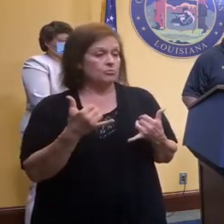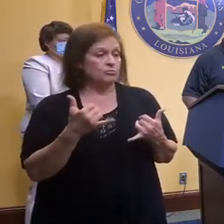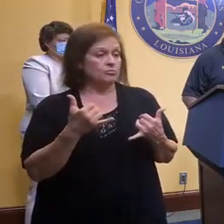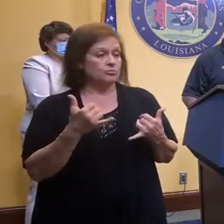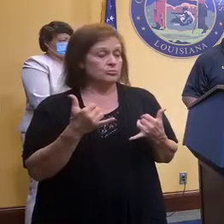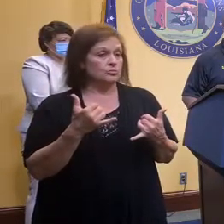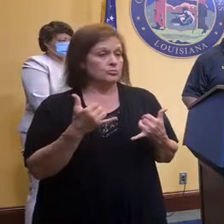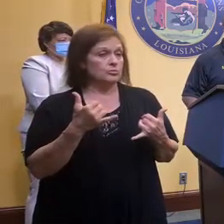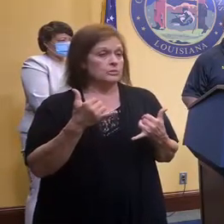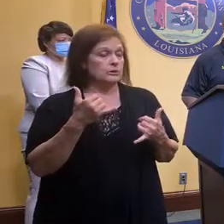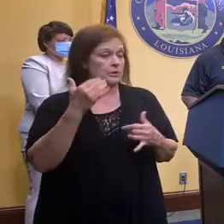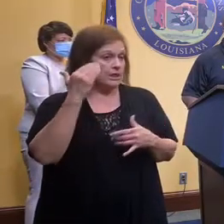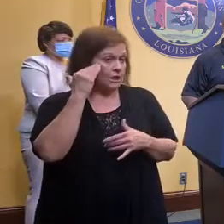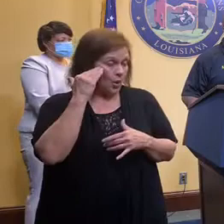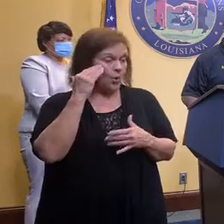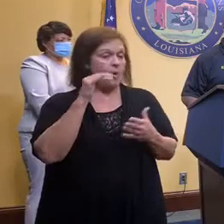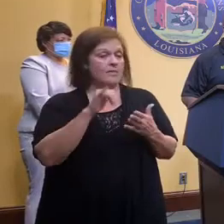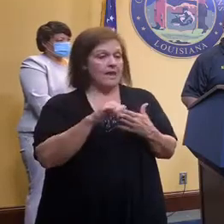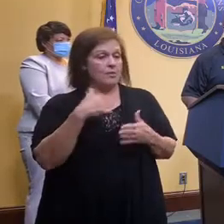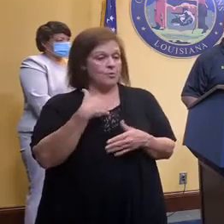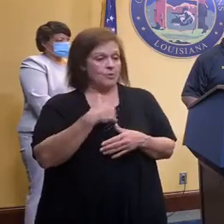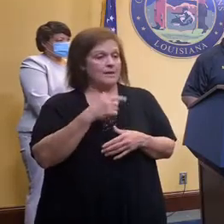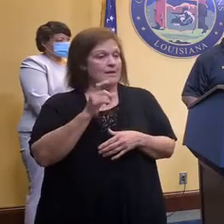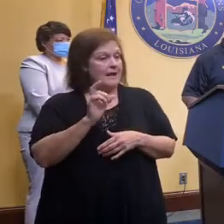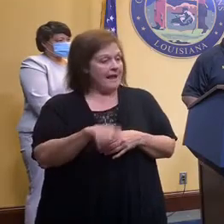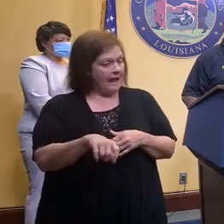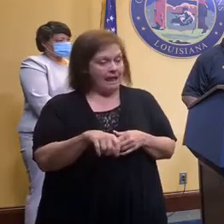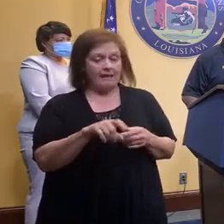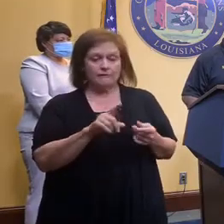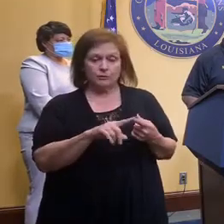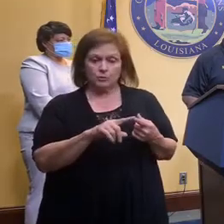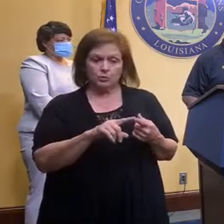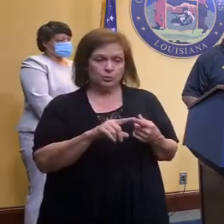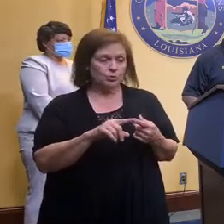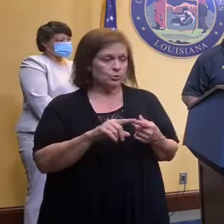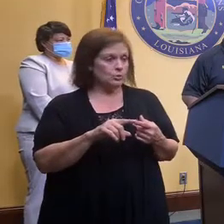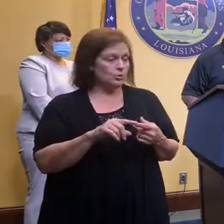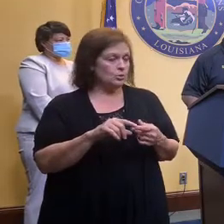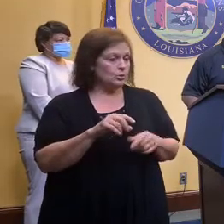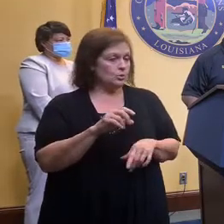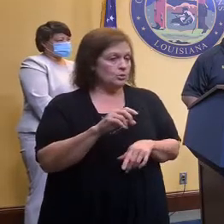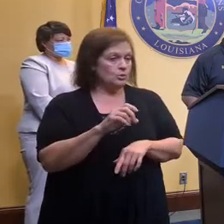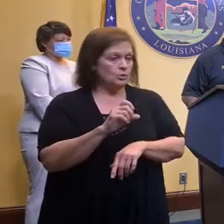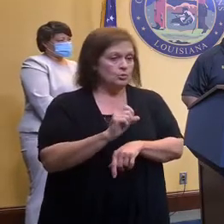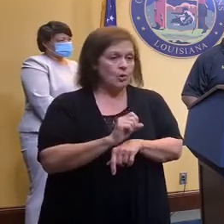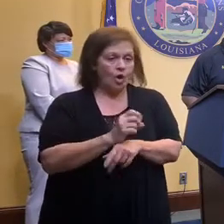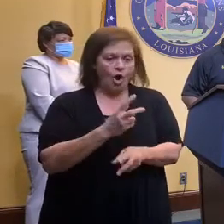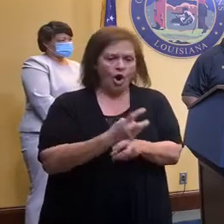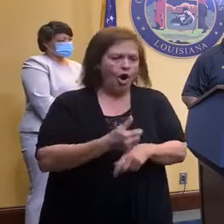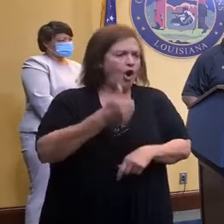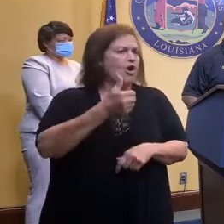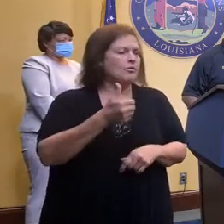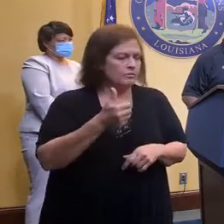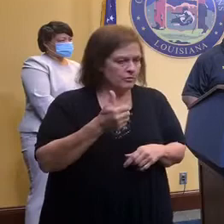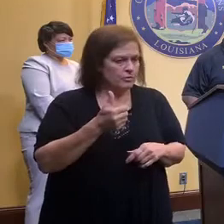we know that from enforcement, we're going to have to step up our game too. And so we're asking